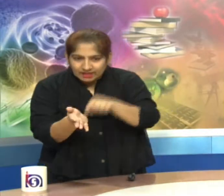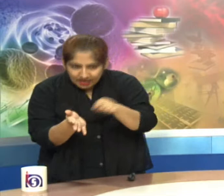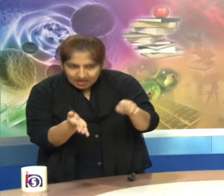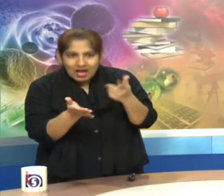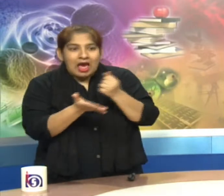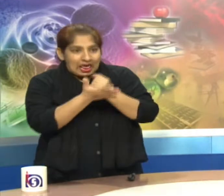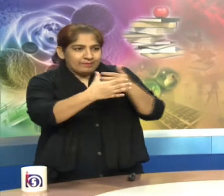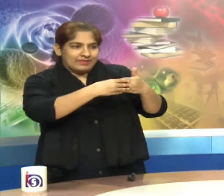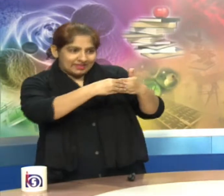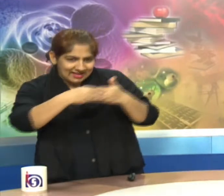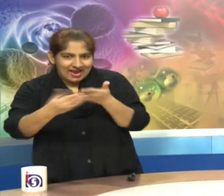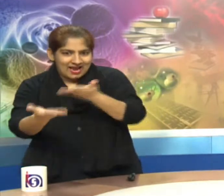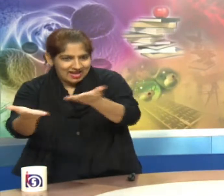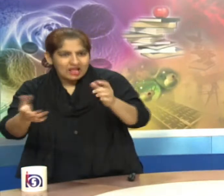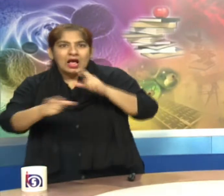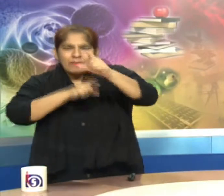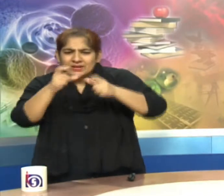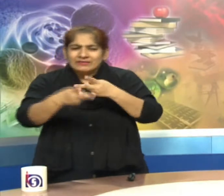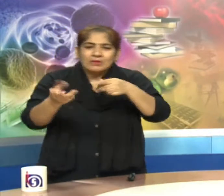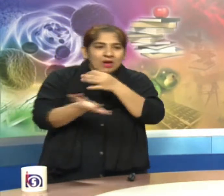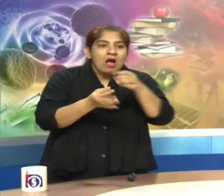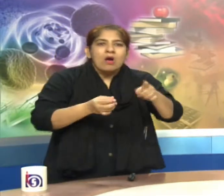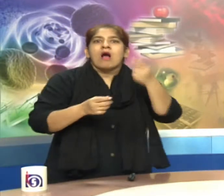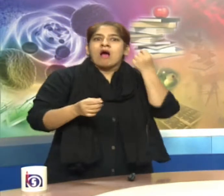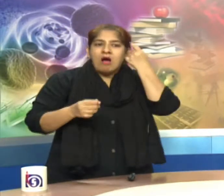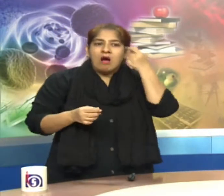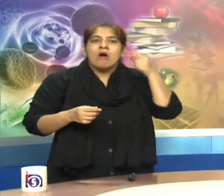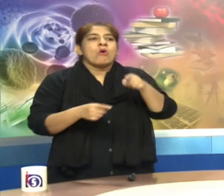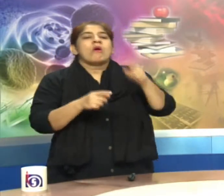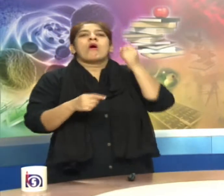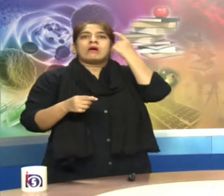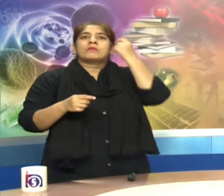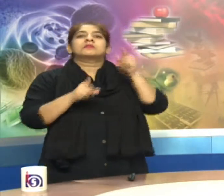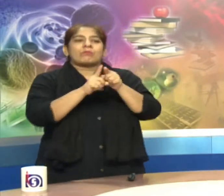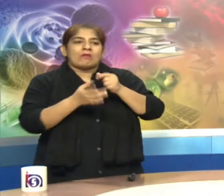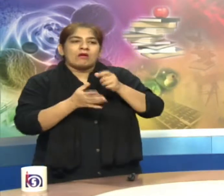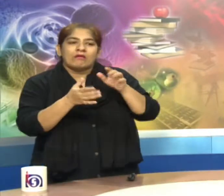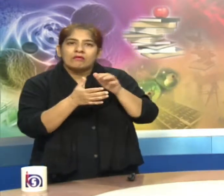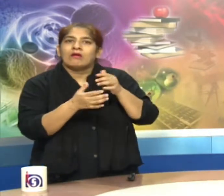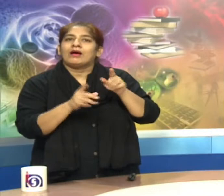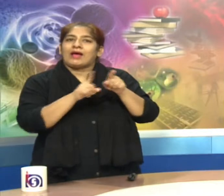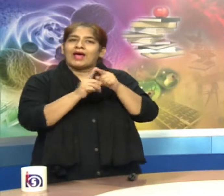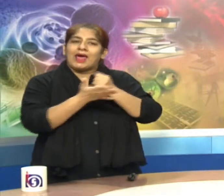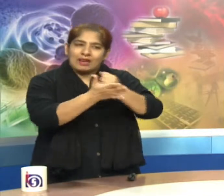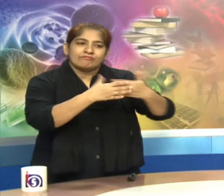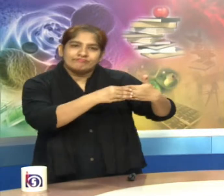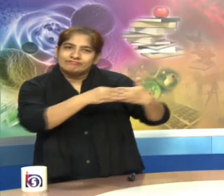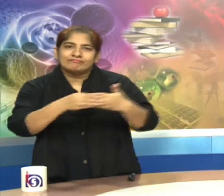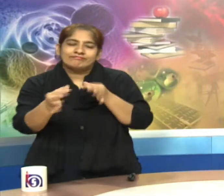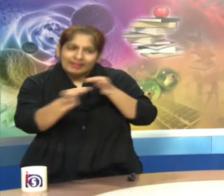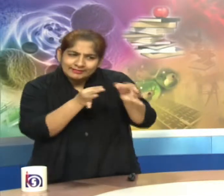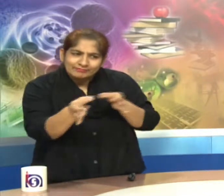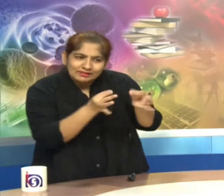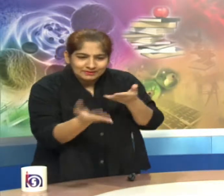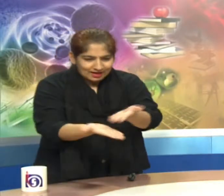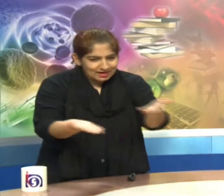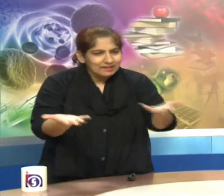because they help and they support, they explain about the product, because customers sometimes are not aware